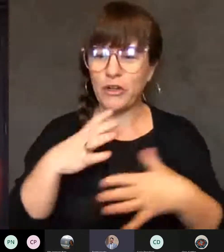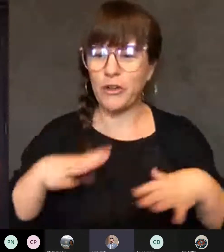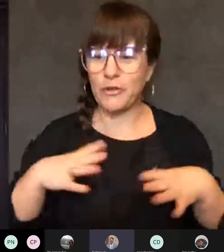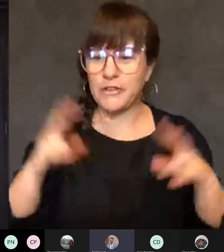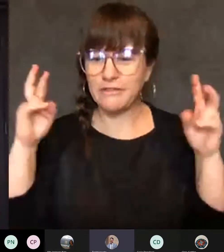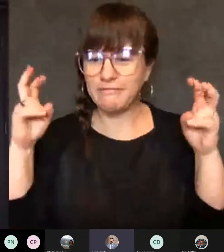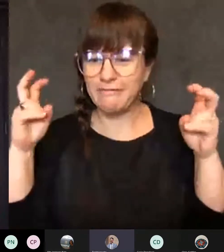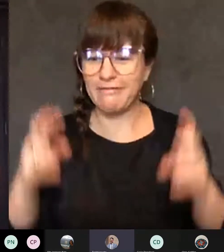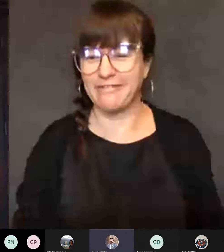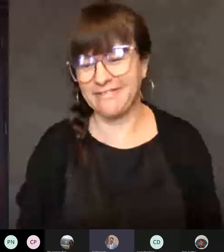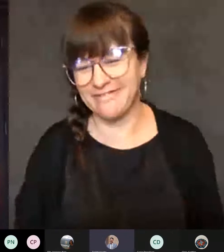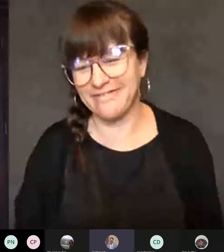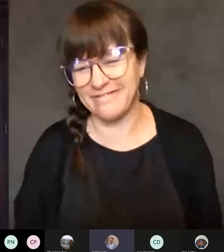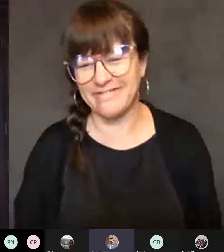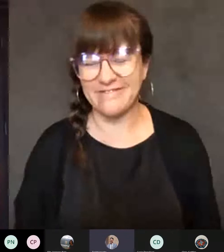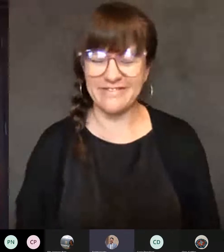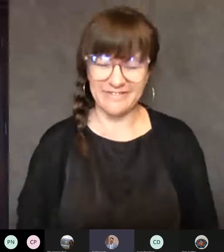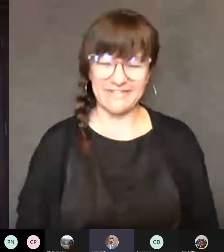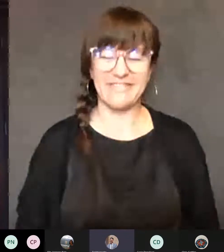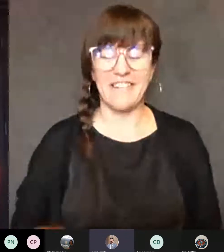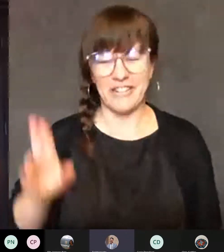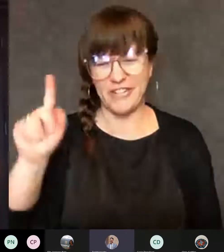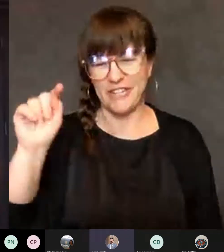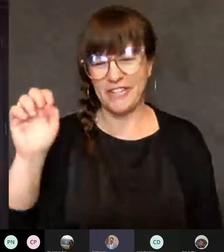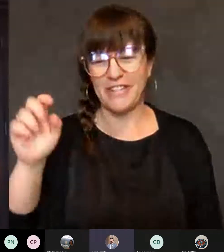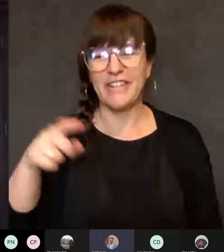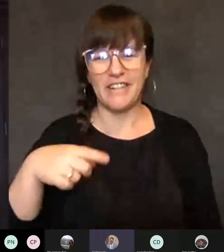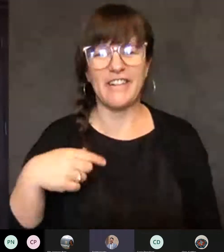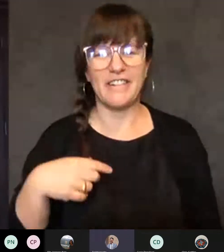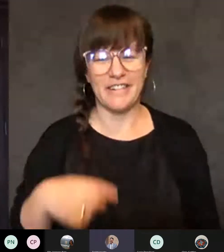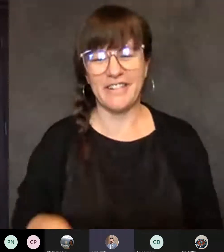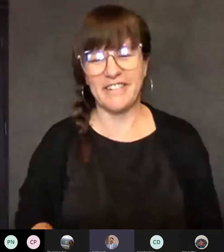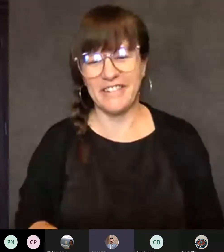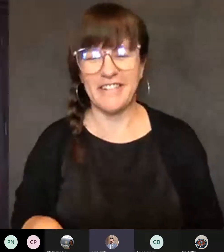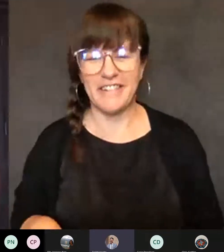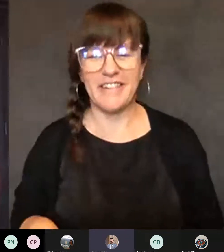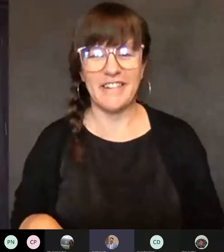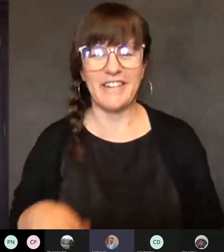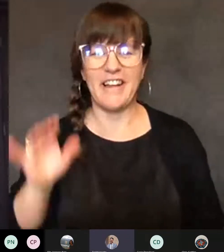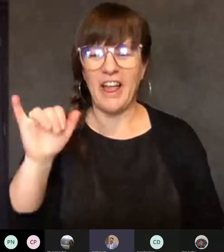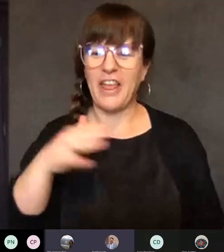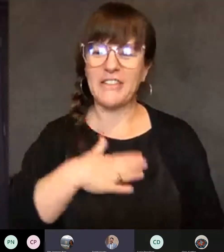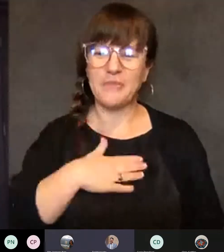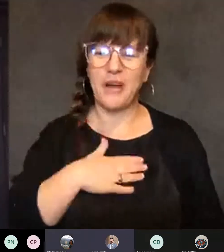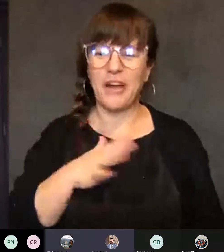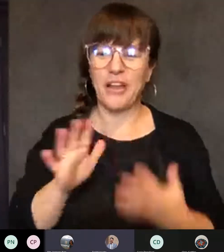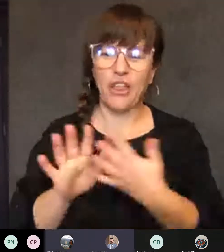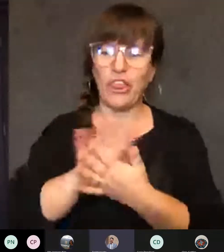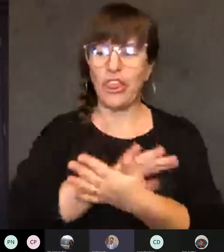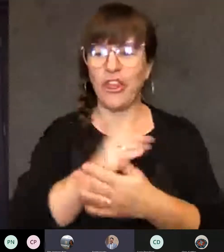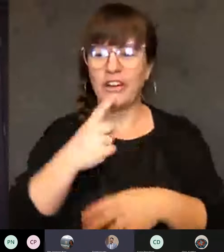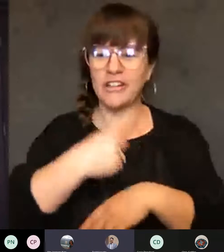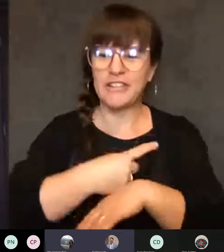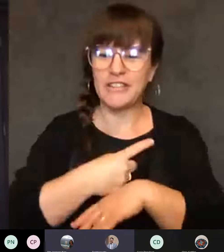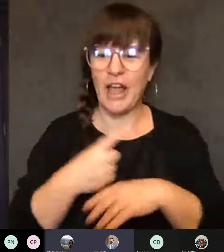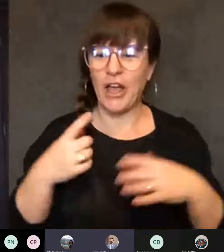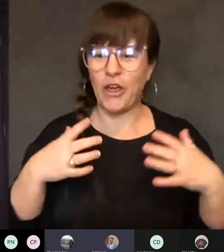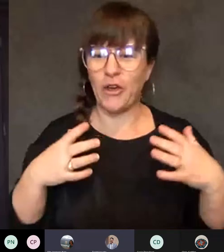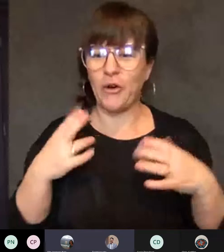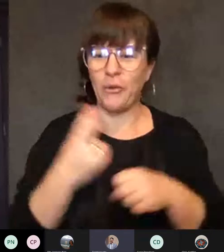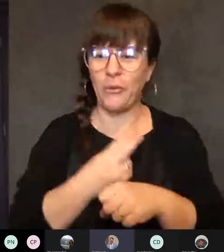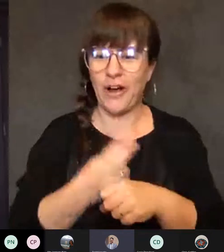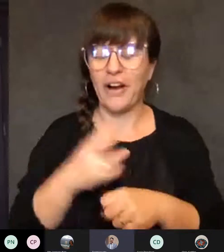Thank you, Uta. Right, that's Monday. Yeah. That's my Blur's Day wear. So Yeah. the and,